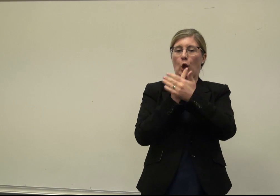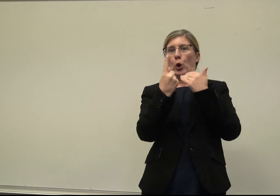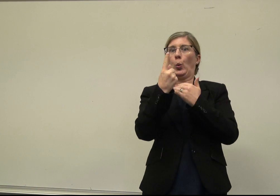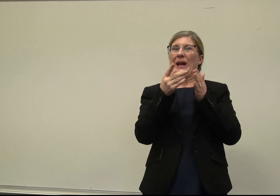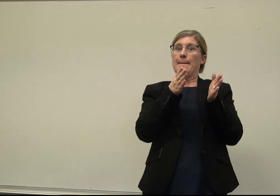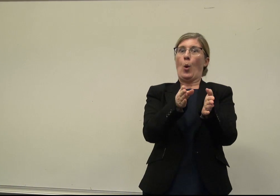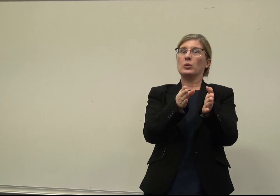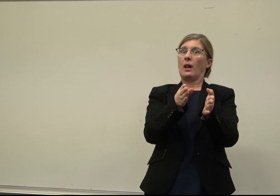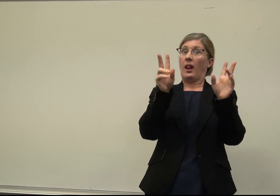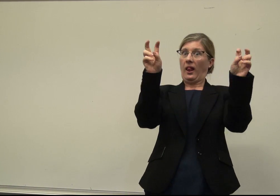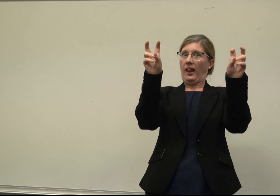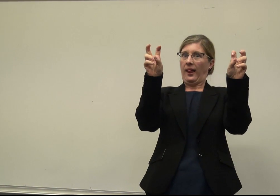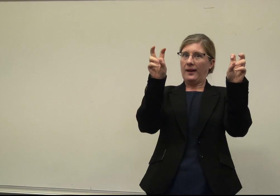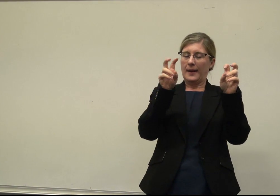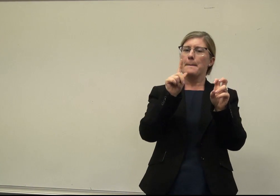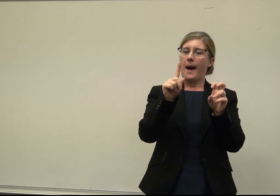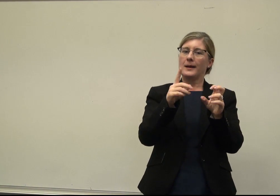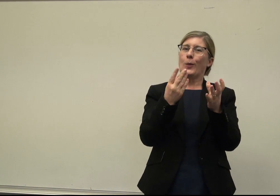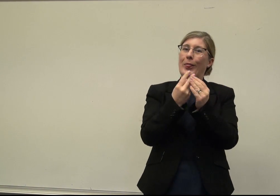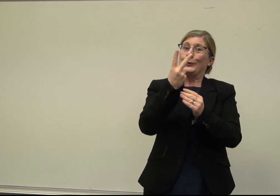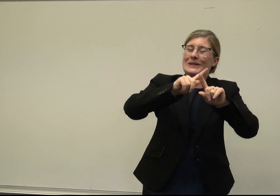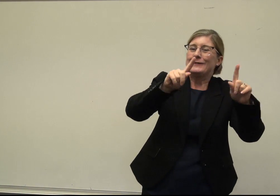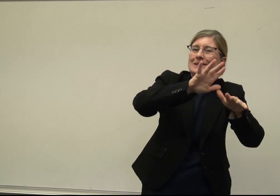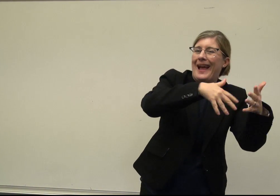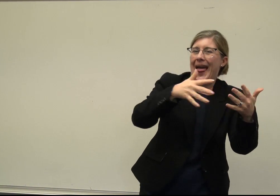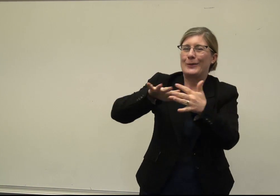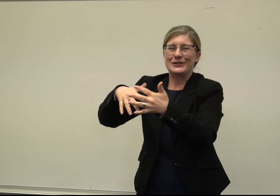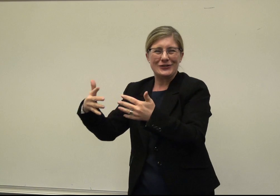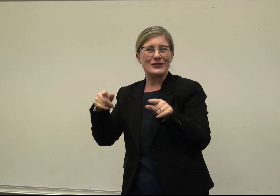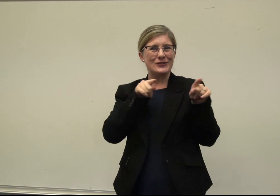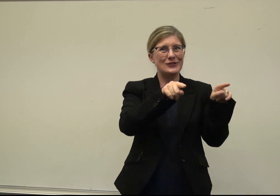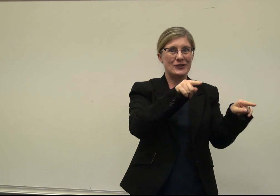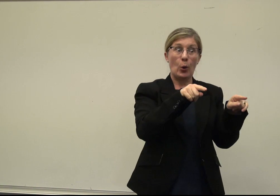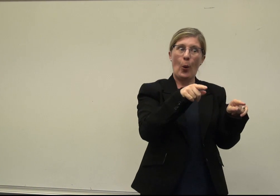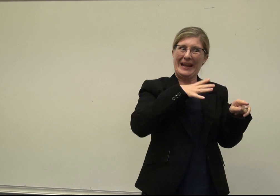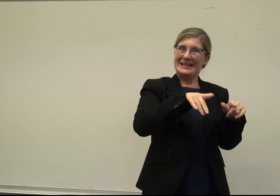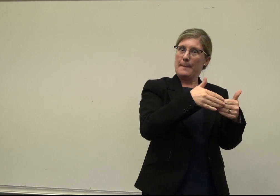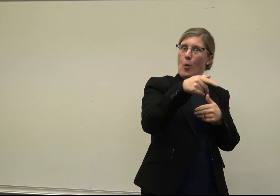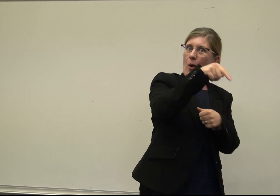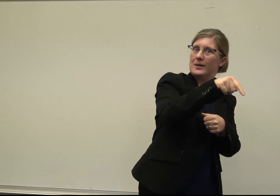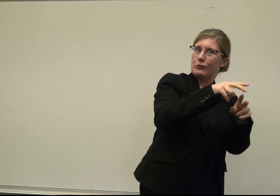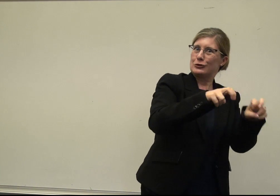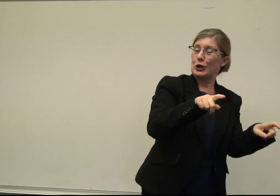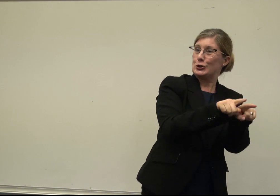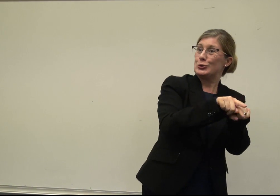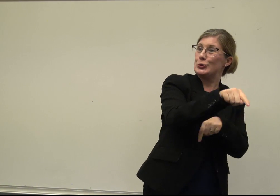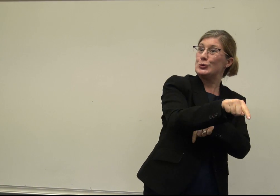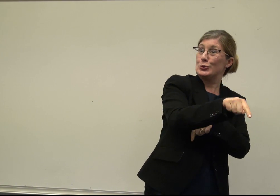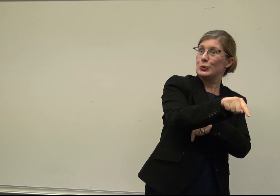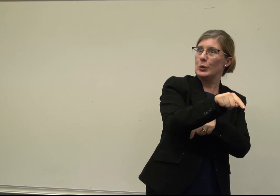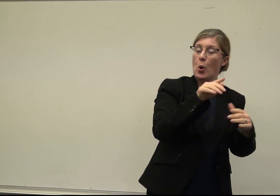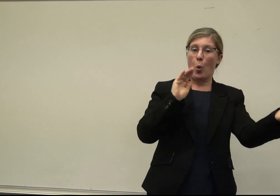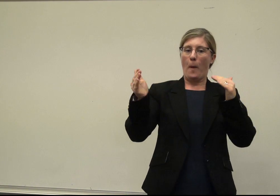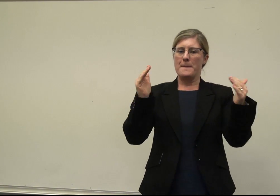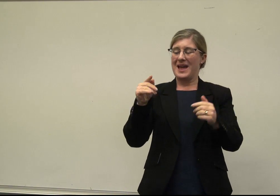are unimodal signers. So we need more research that compares bimodal